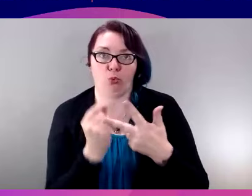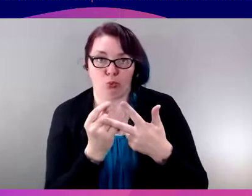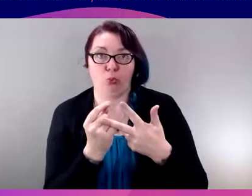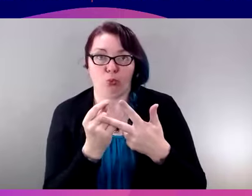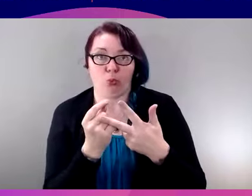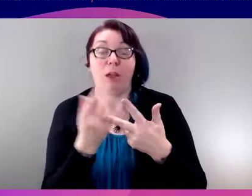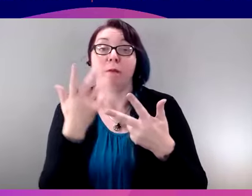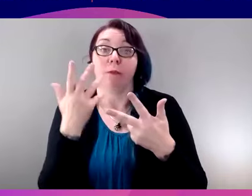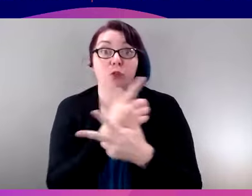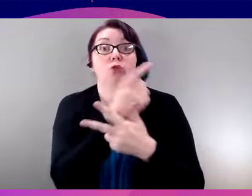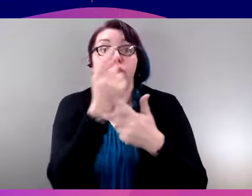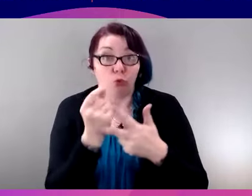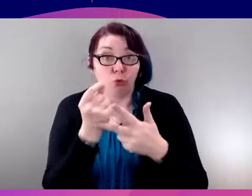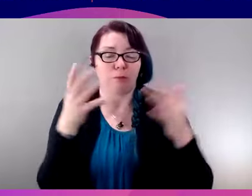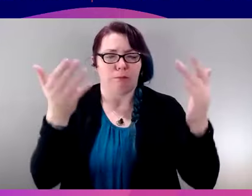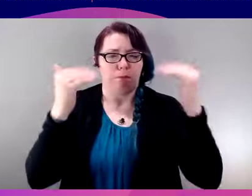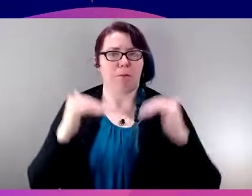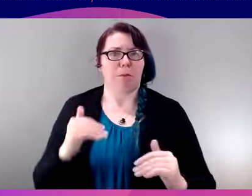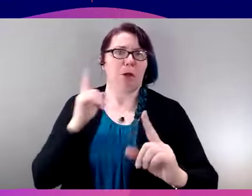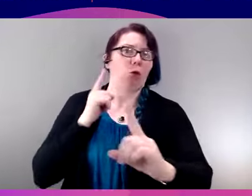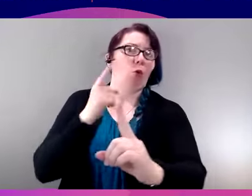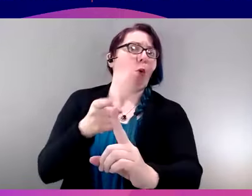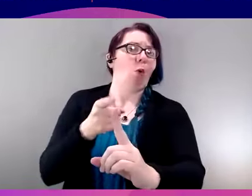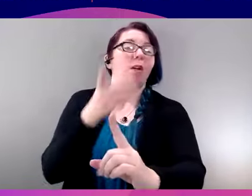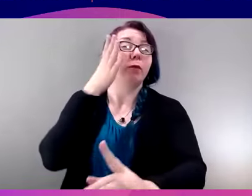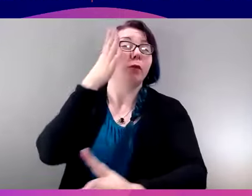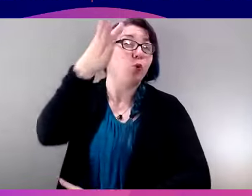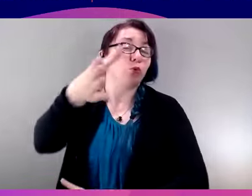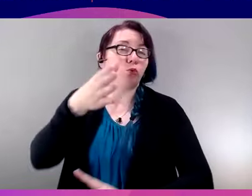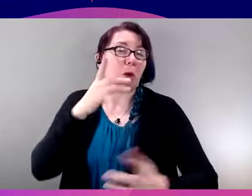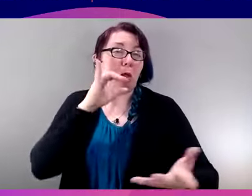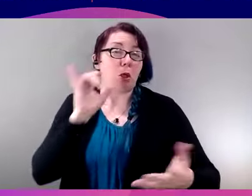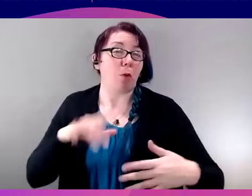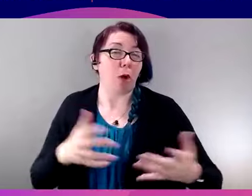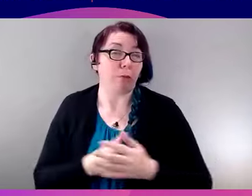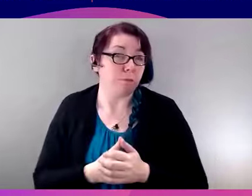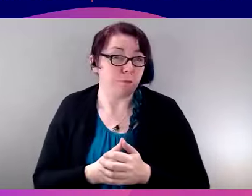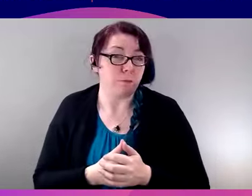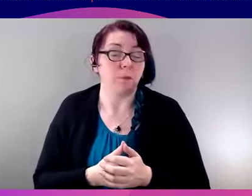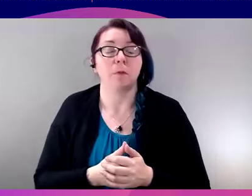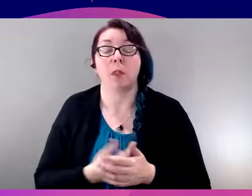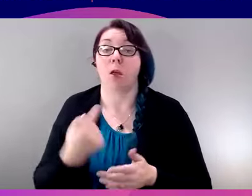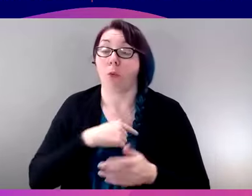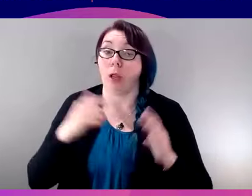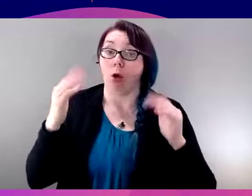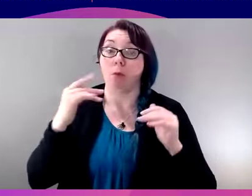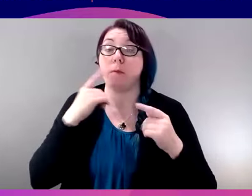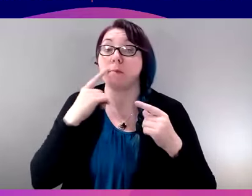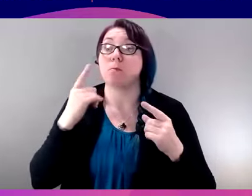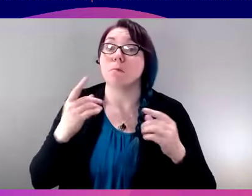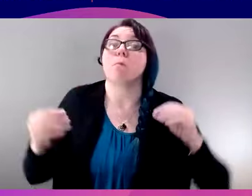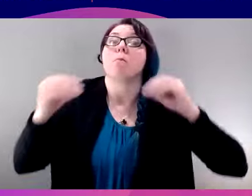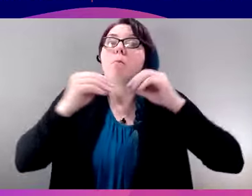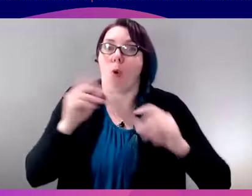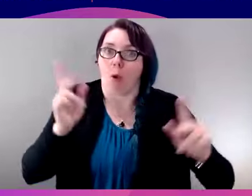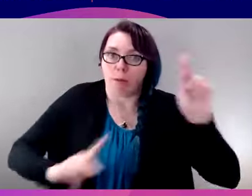outcomes intended by the inputs. We're hoping to have an increase in stakeholder awareness regarding the violence link, and